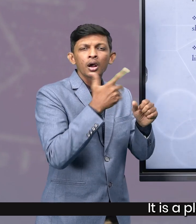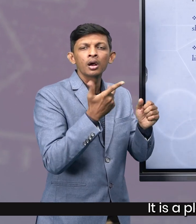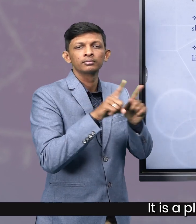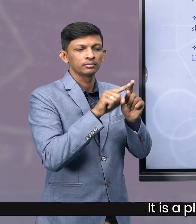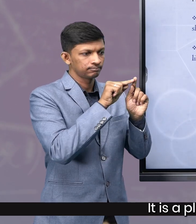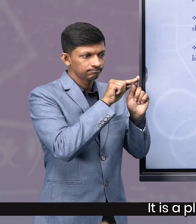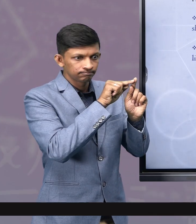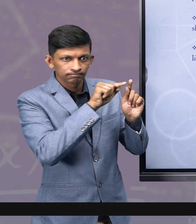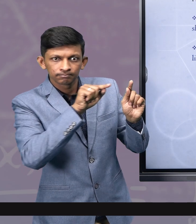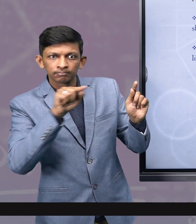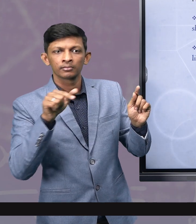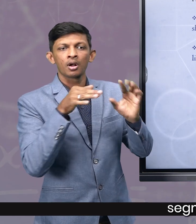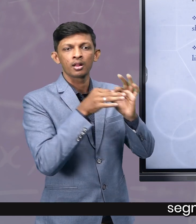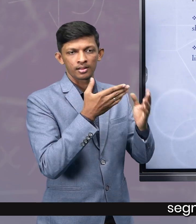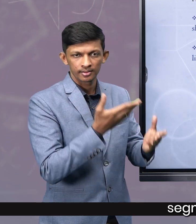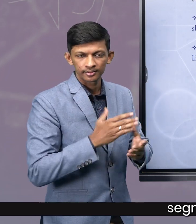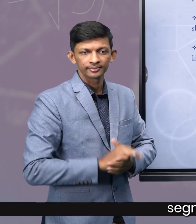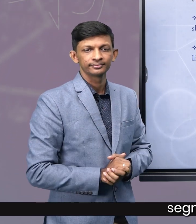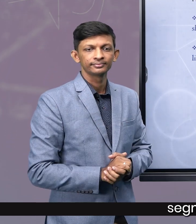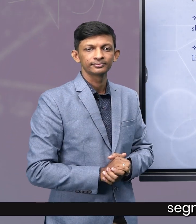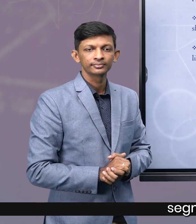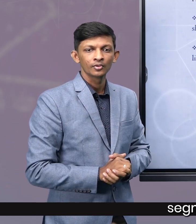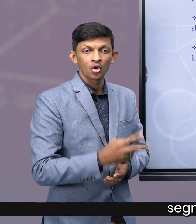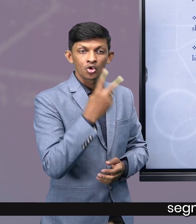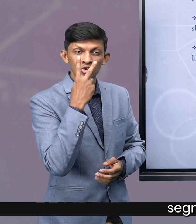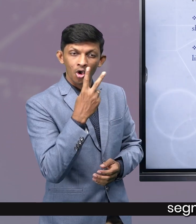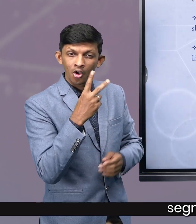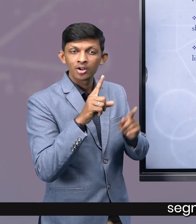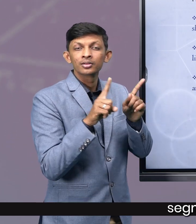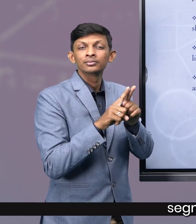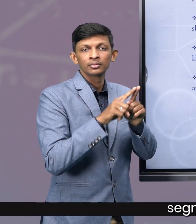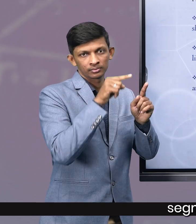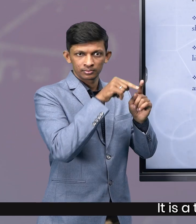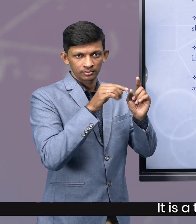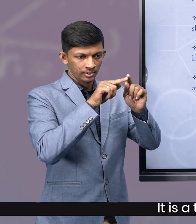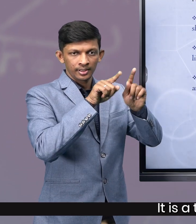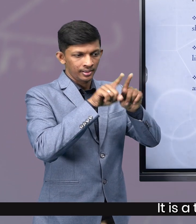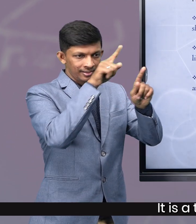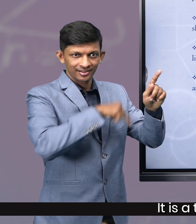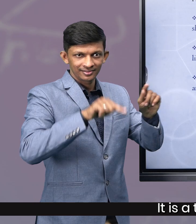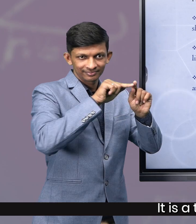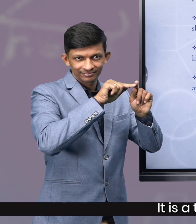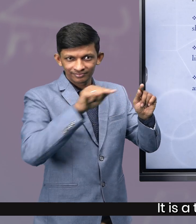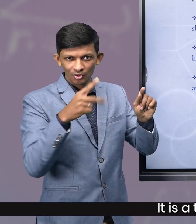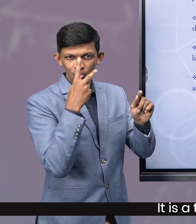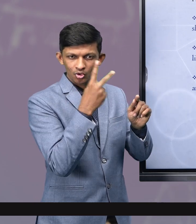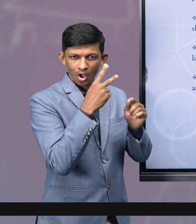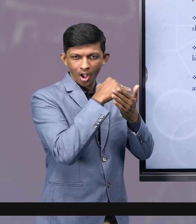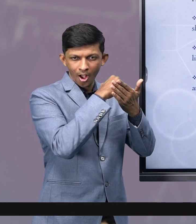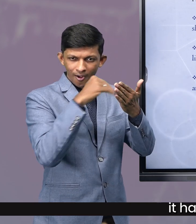the shape is made of line segments or straight lines. It is a two-dimensional figure, that is, it